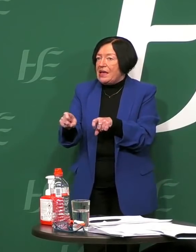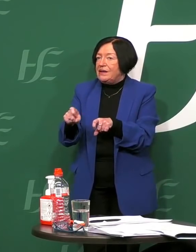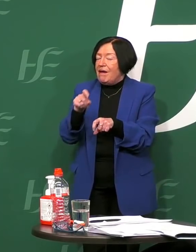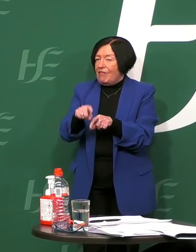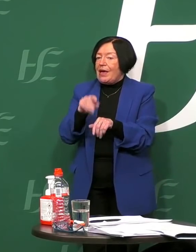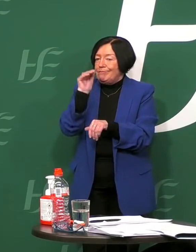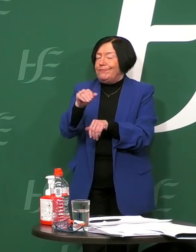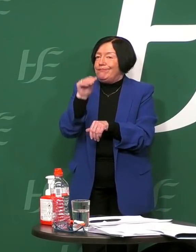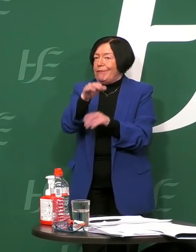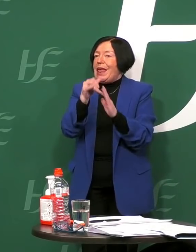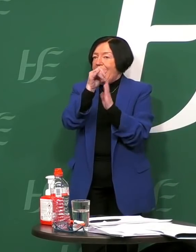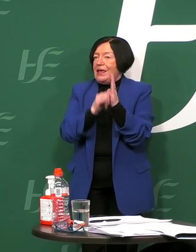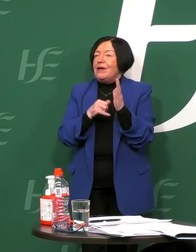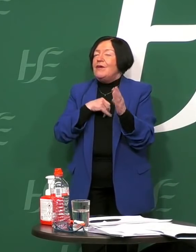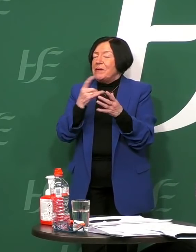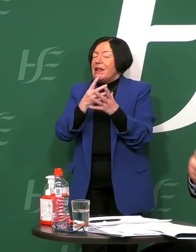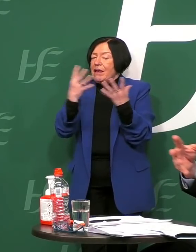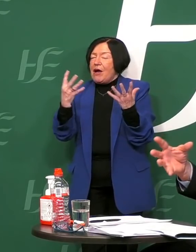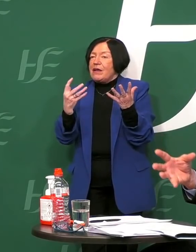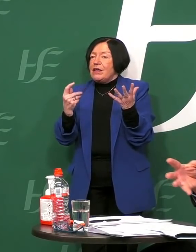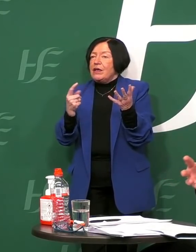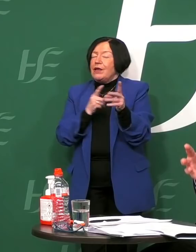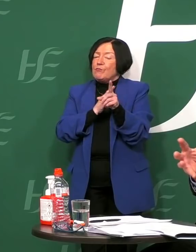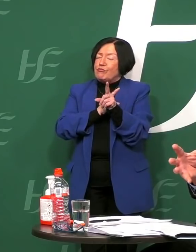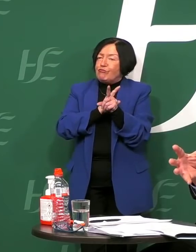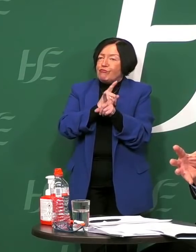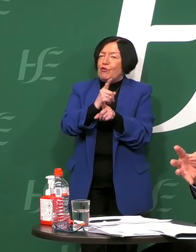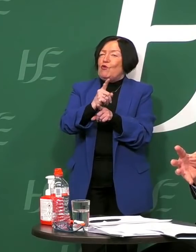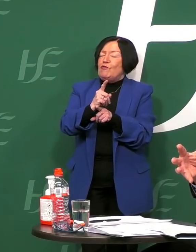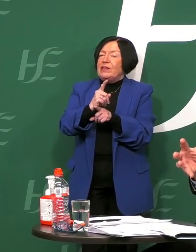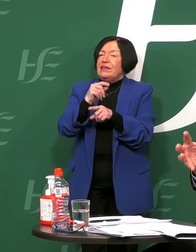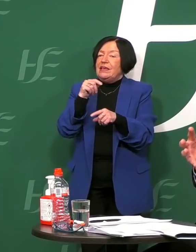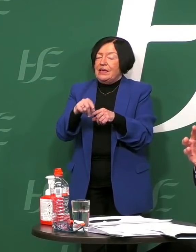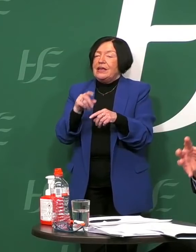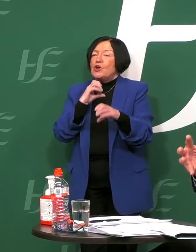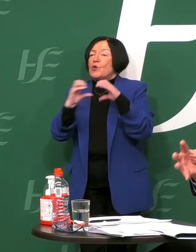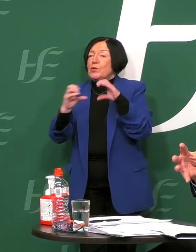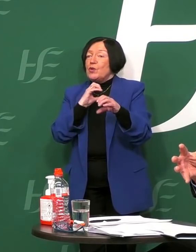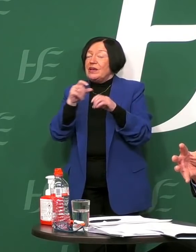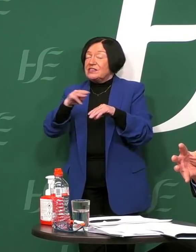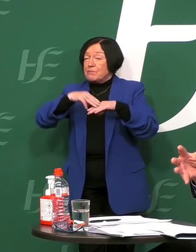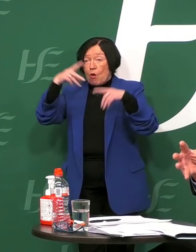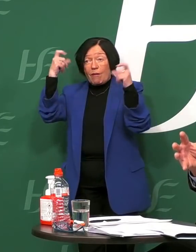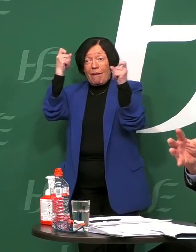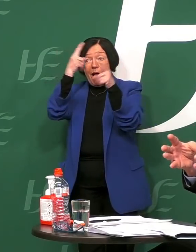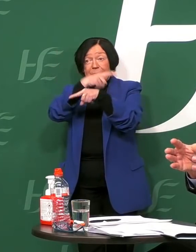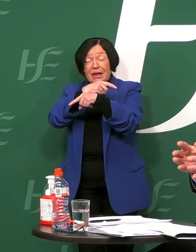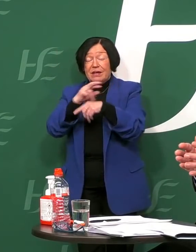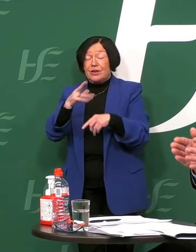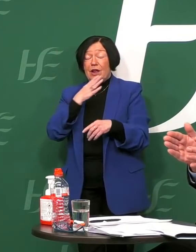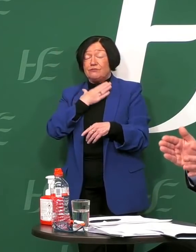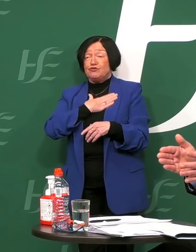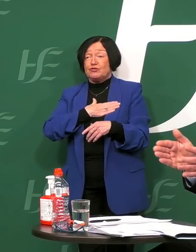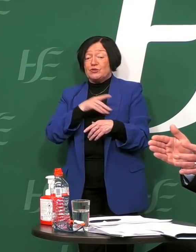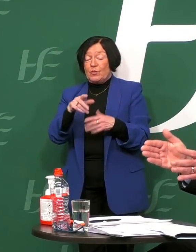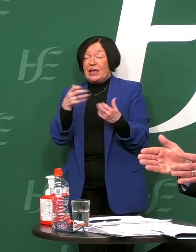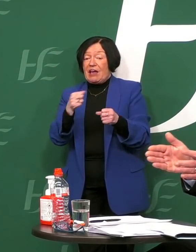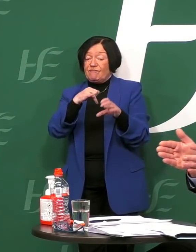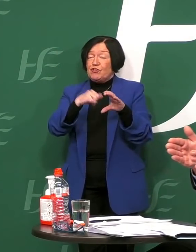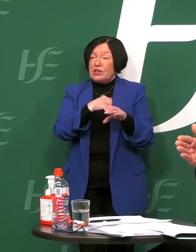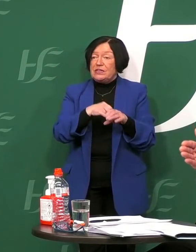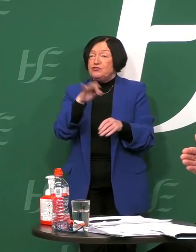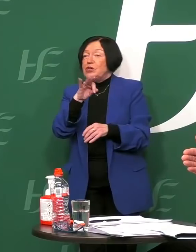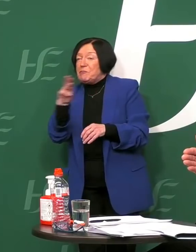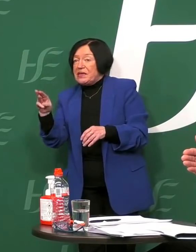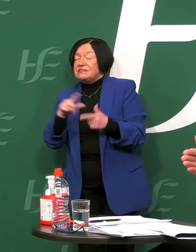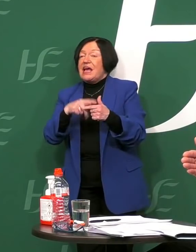prompting list. So we've made further enhancements, I suppose, to try and improve the whole communication. This is more complex, not just because we have pharmacies,